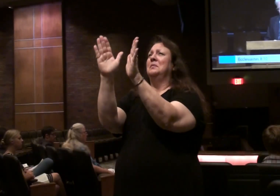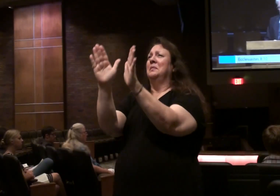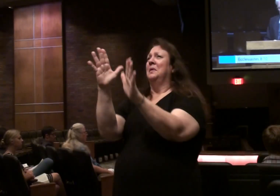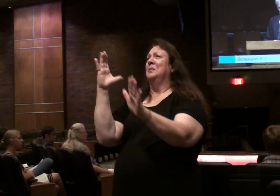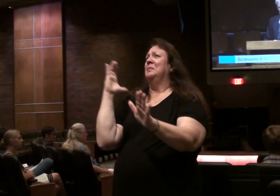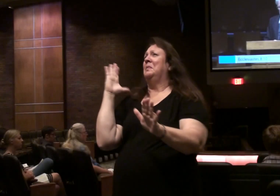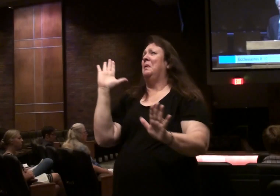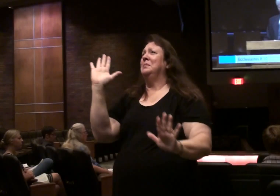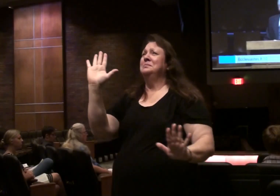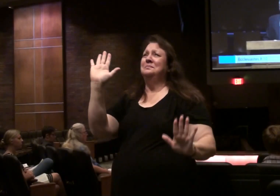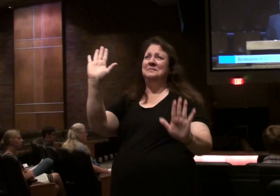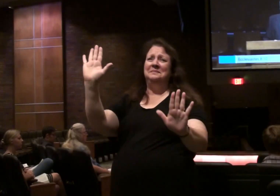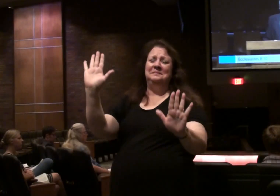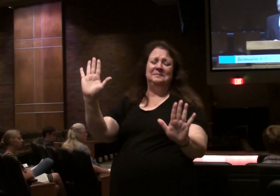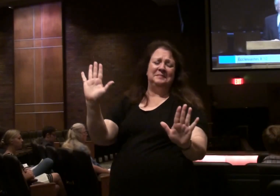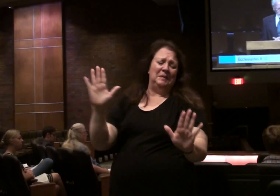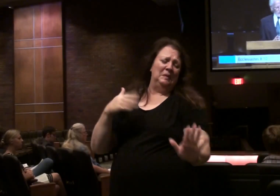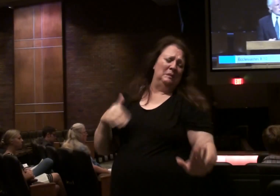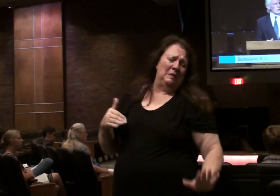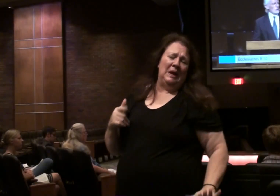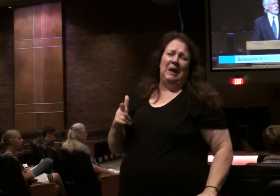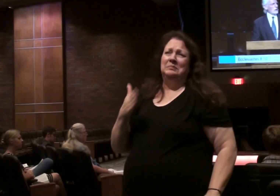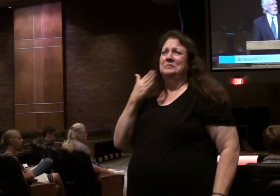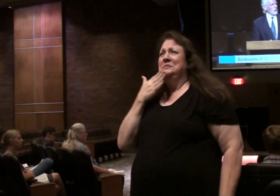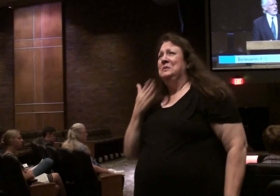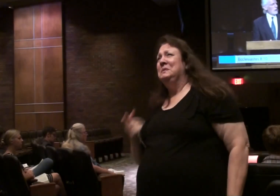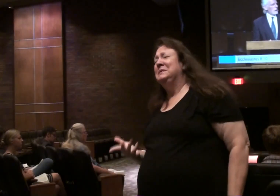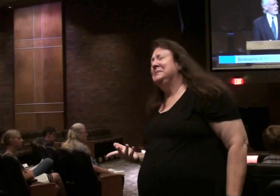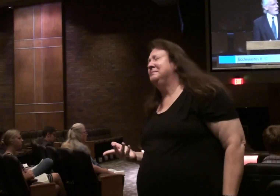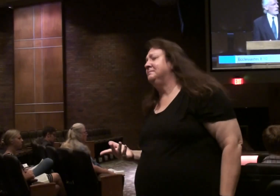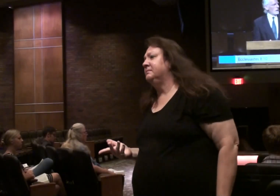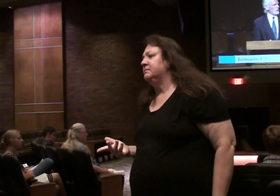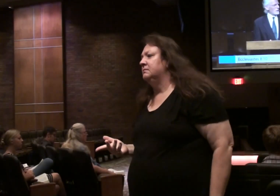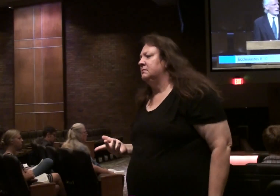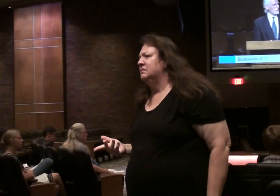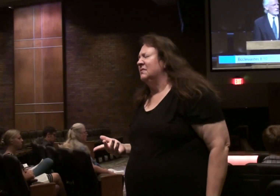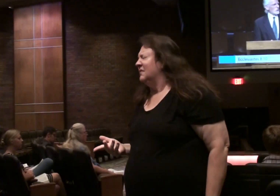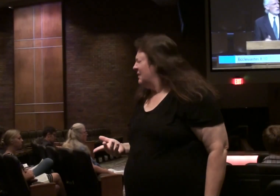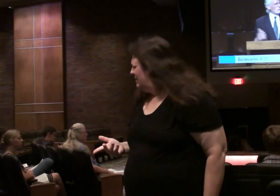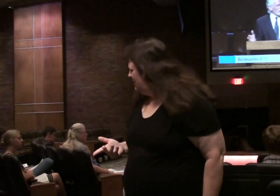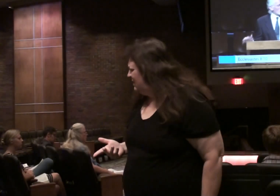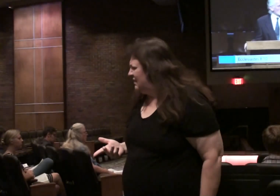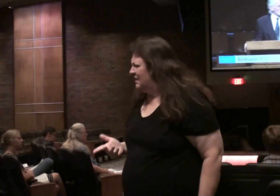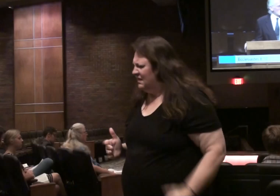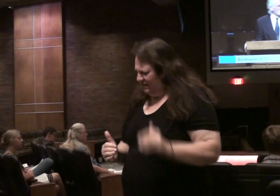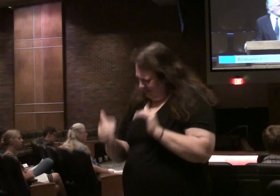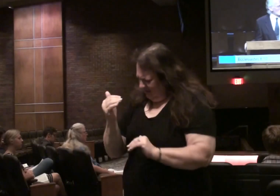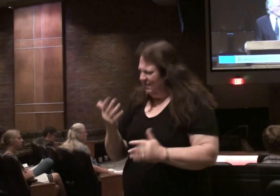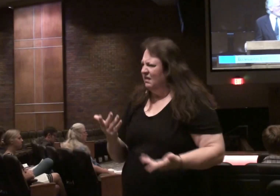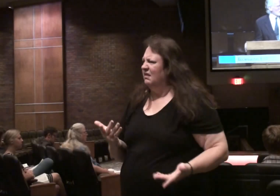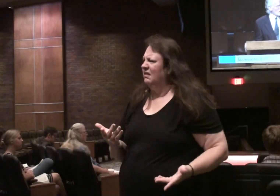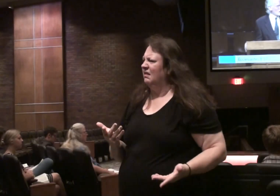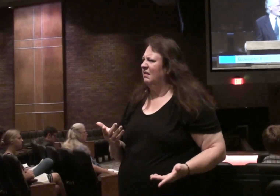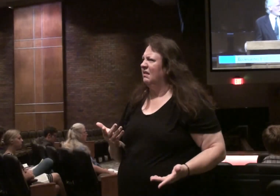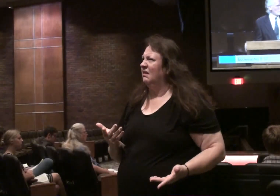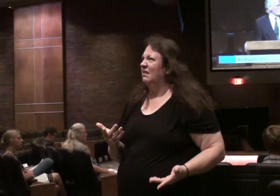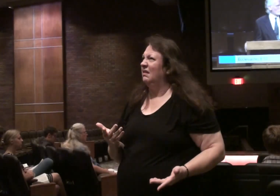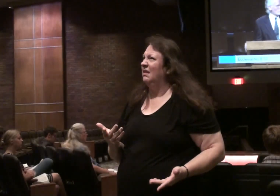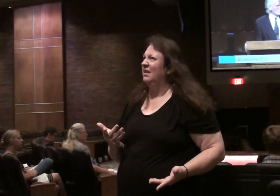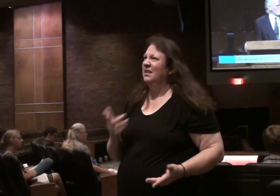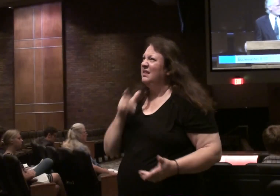most godly men in our congregation, and you say, this isn't fair, this is right.